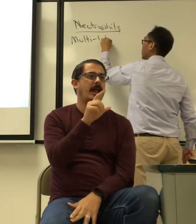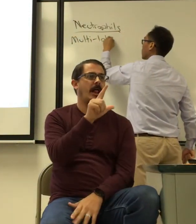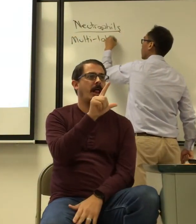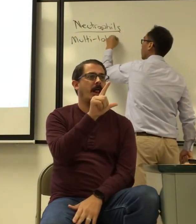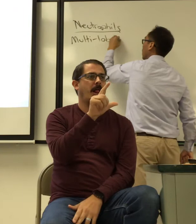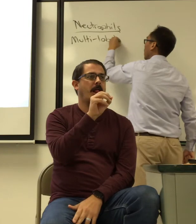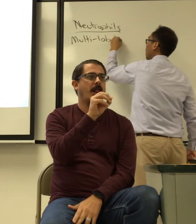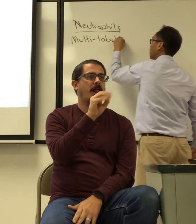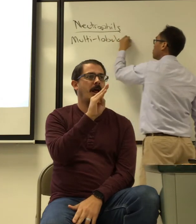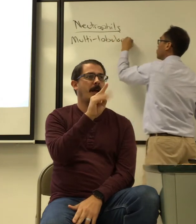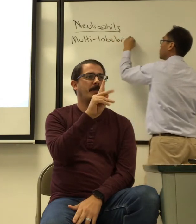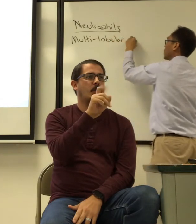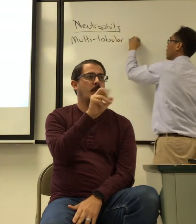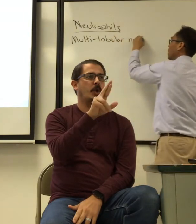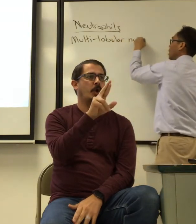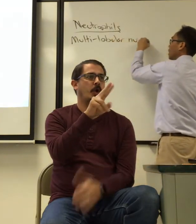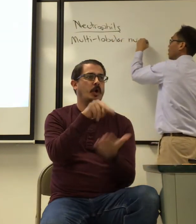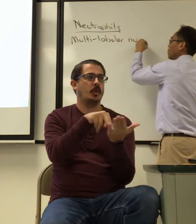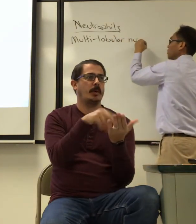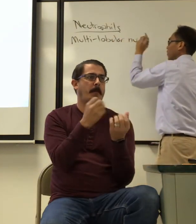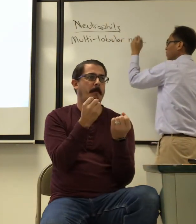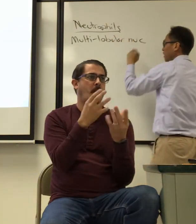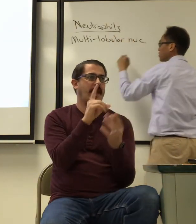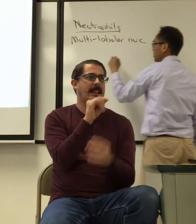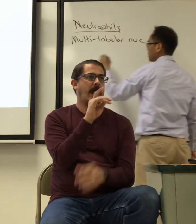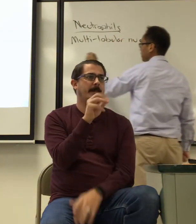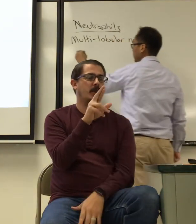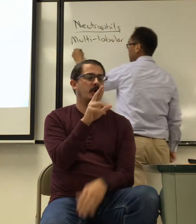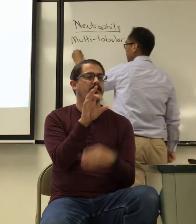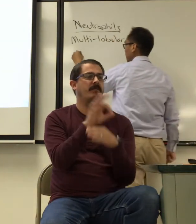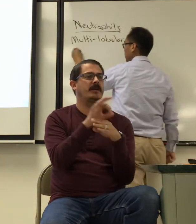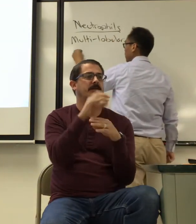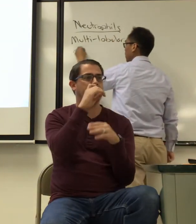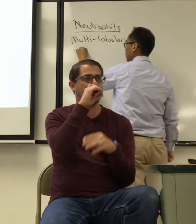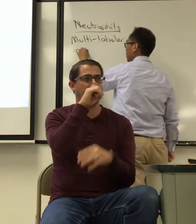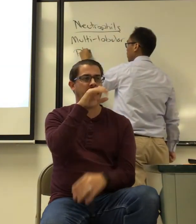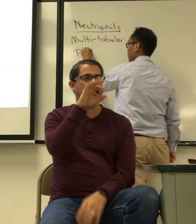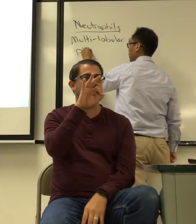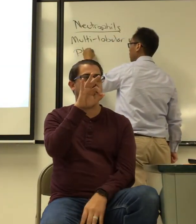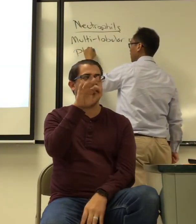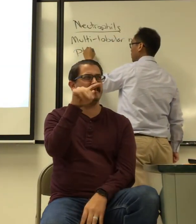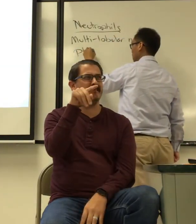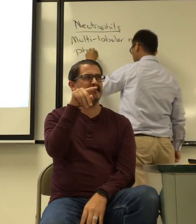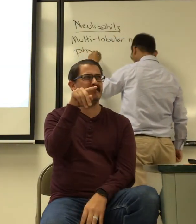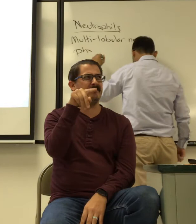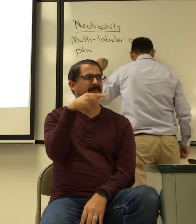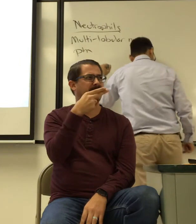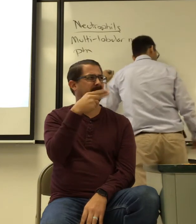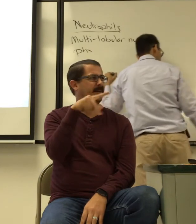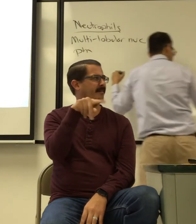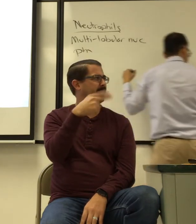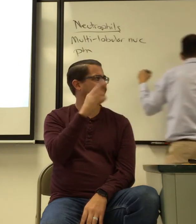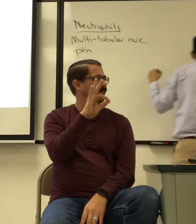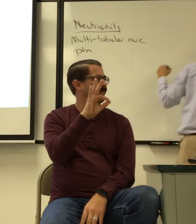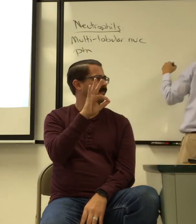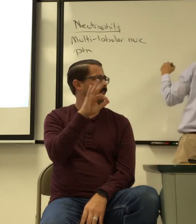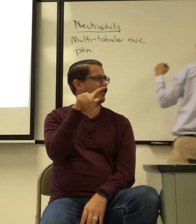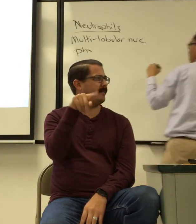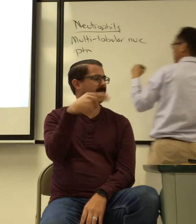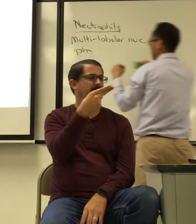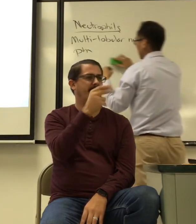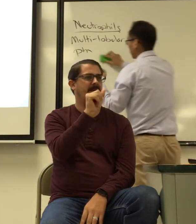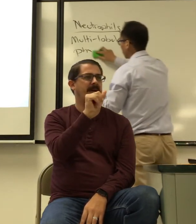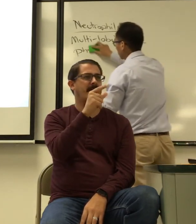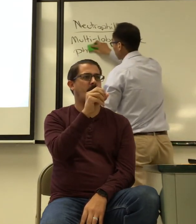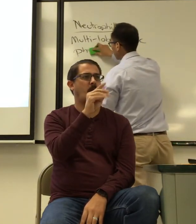multilobular nuke. Their function is phagocytic. They're good phagocytes for us. I mean